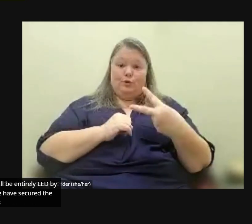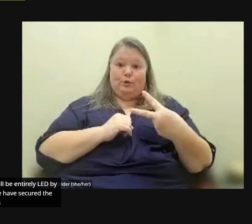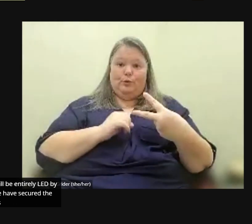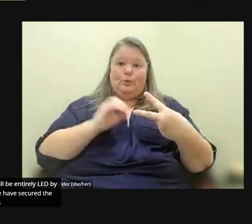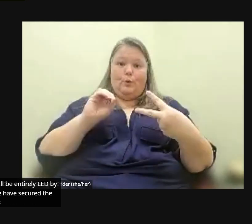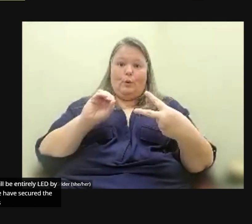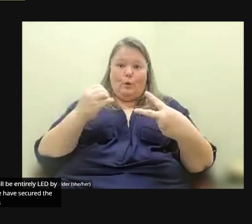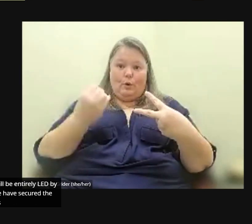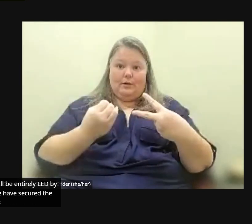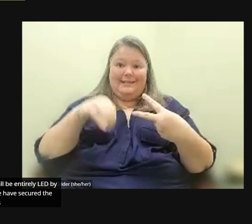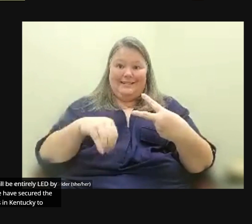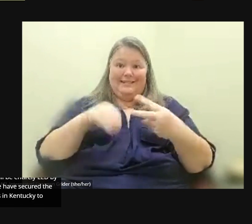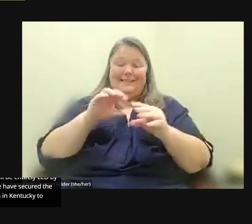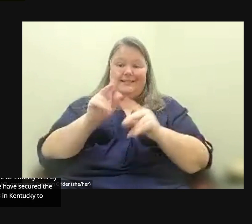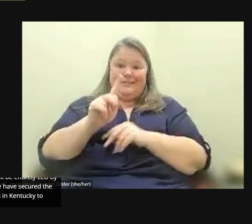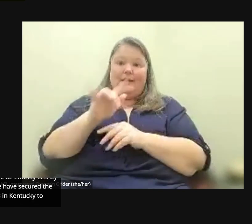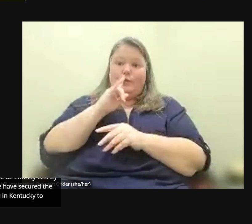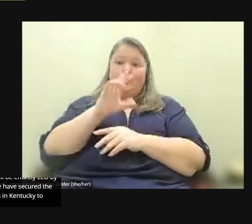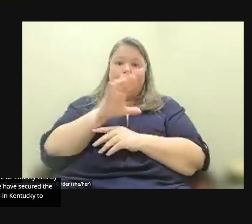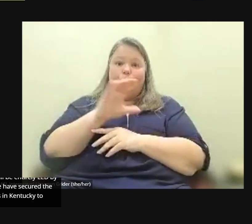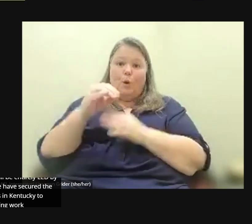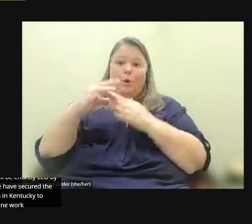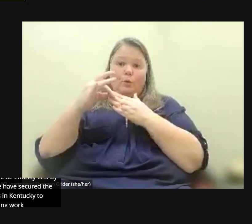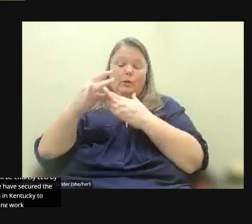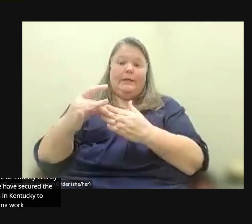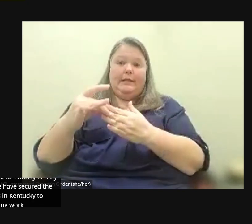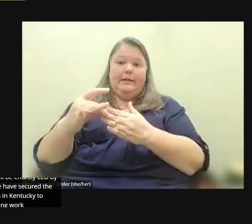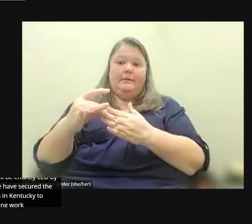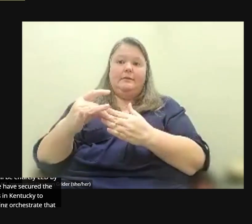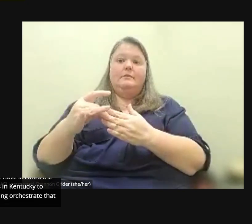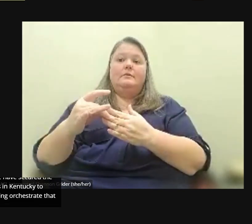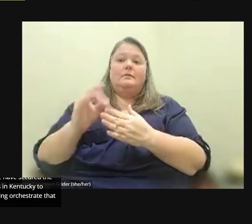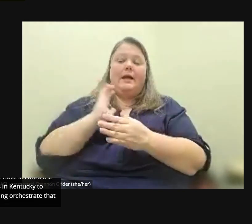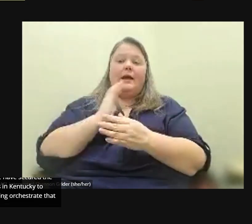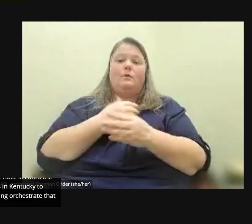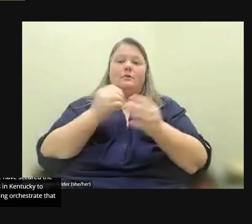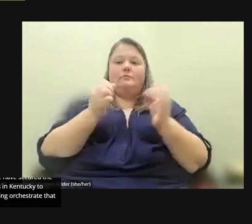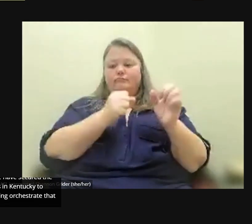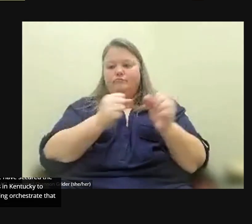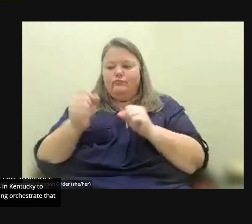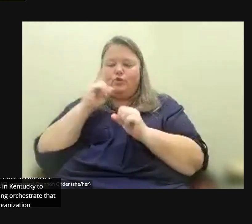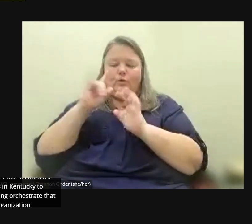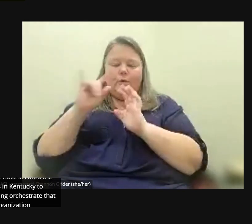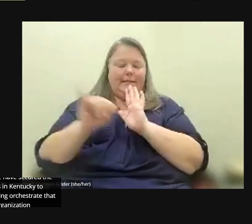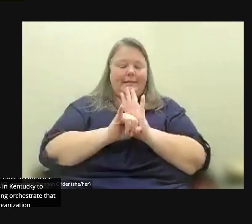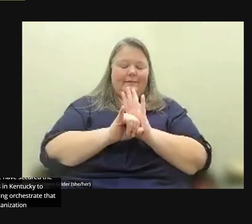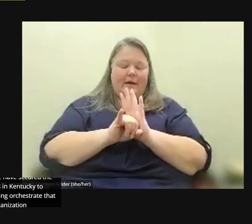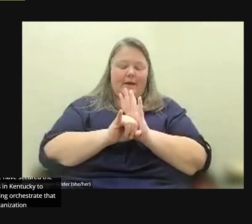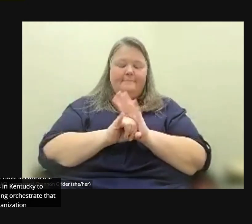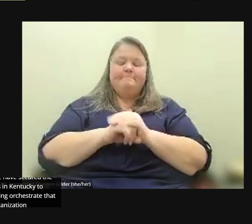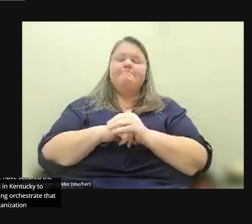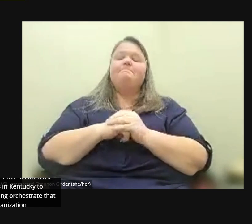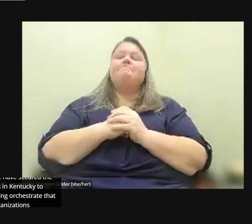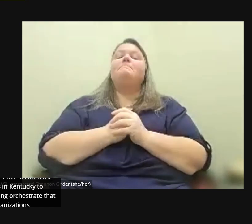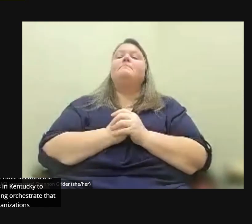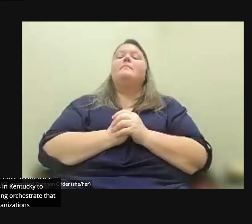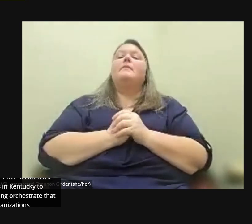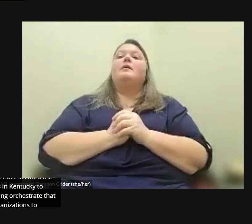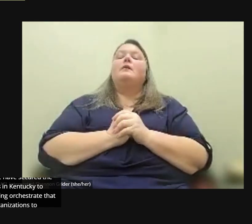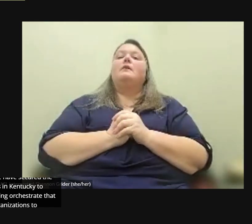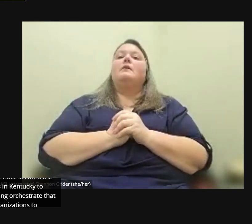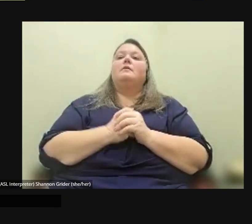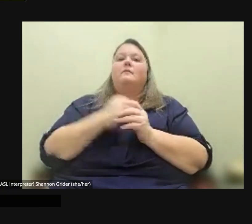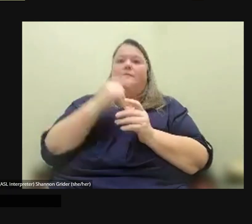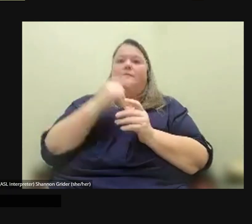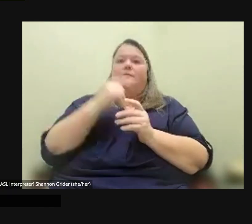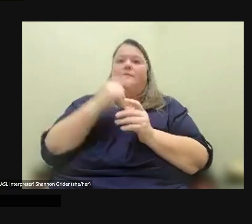be the co-leaders of helping orchestrate that strategy and identifying the organizations to pull in